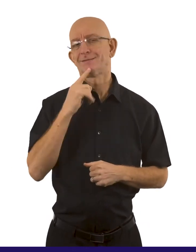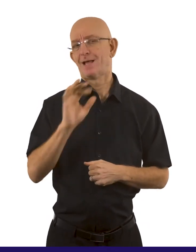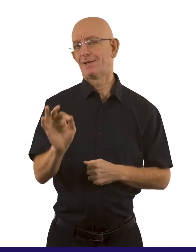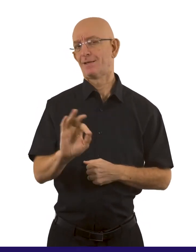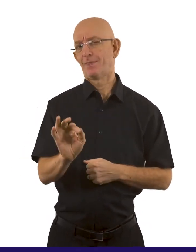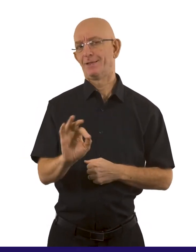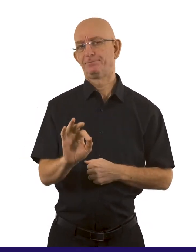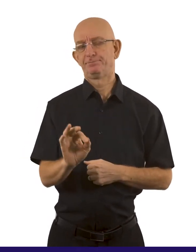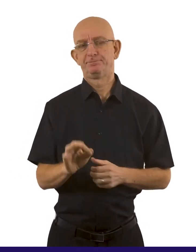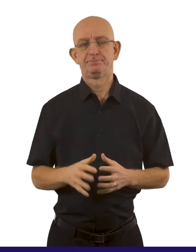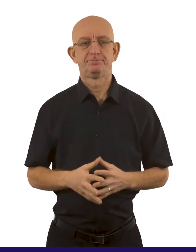Prefer not to say.